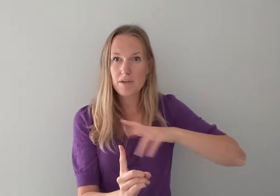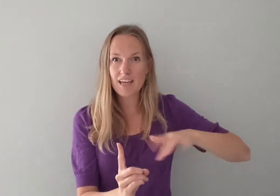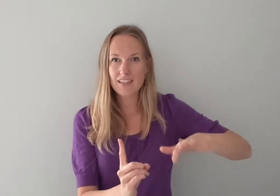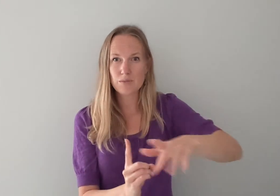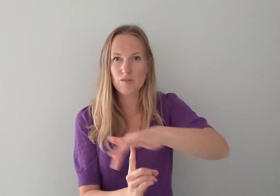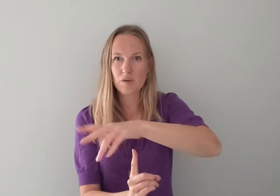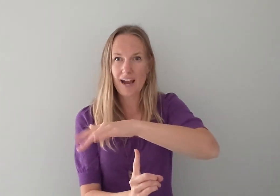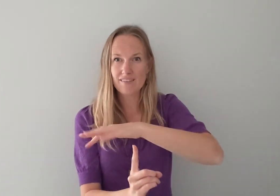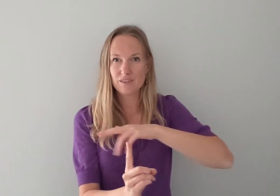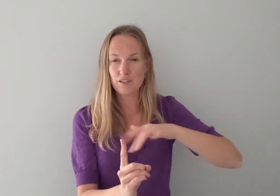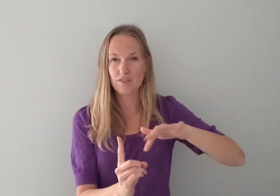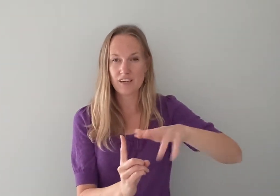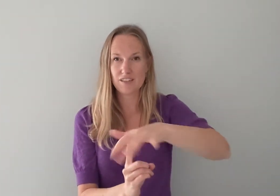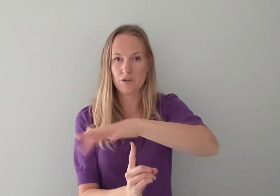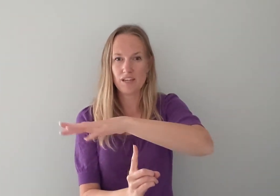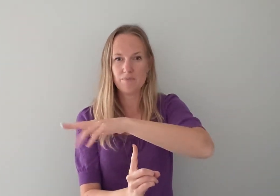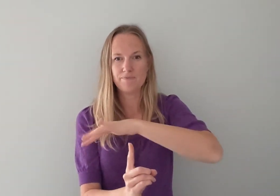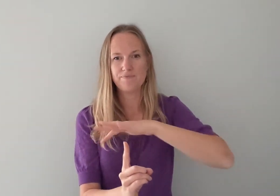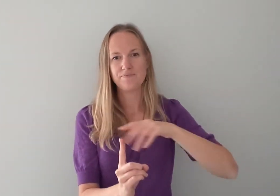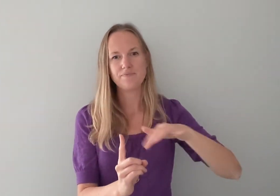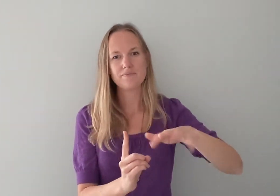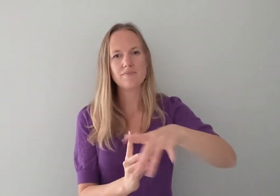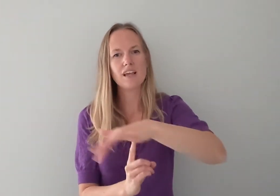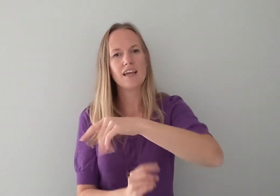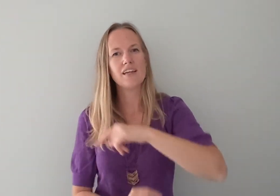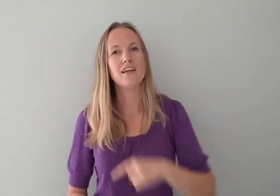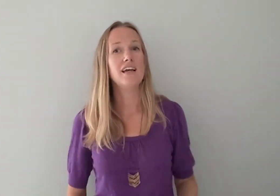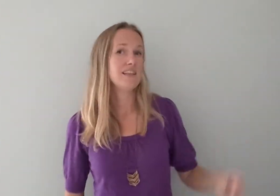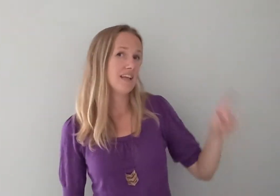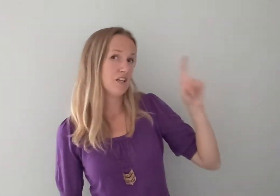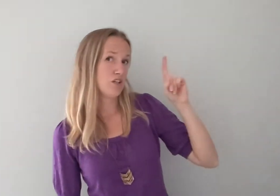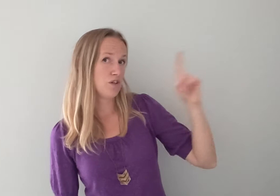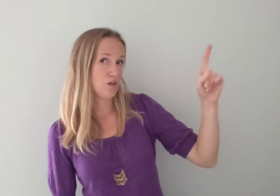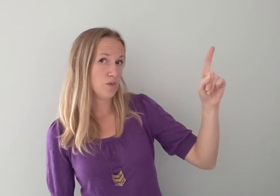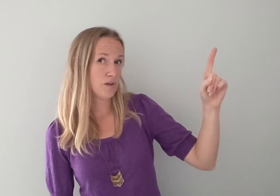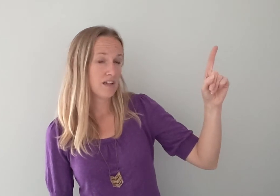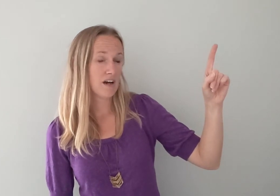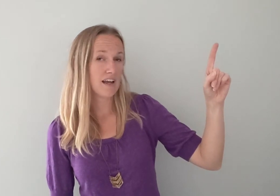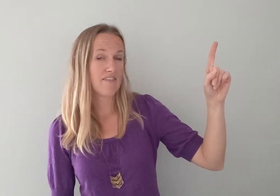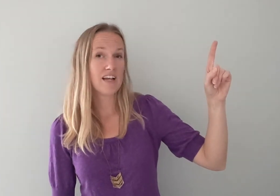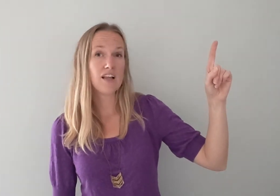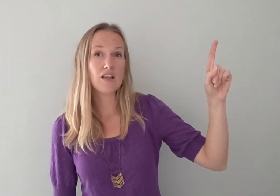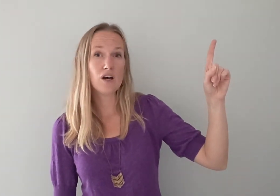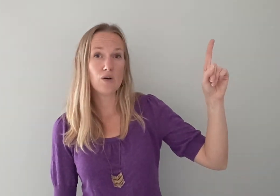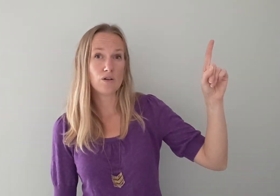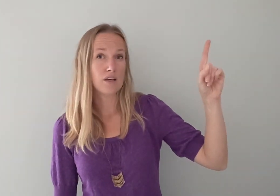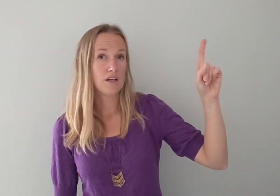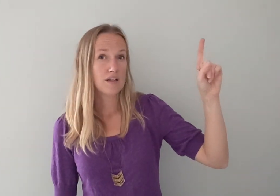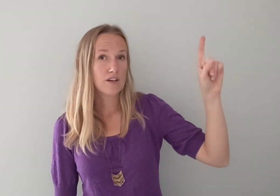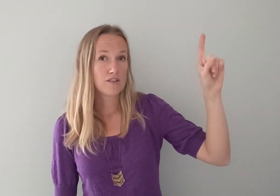hand is moving around with your fingers moving. Okay, then you, pointing to God of heaven, alone. You're going to